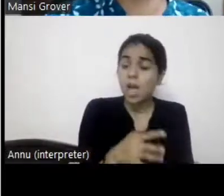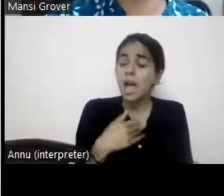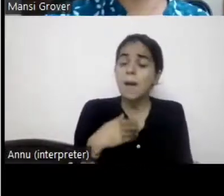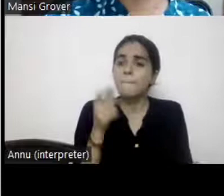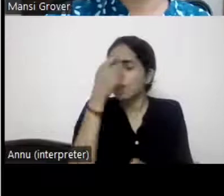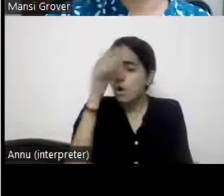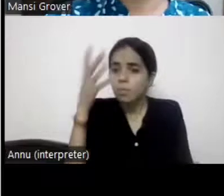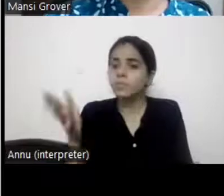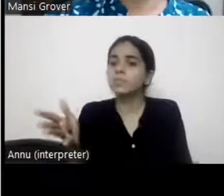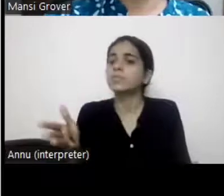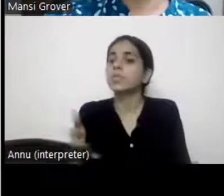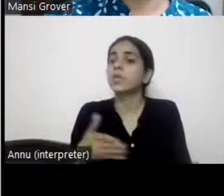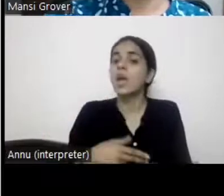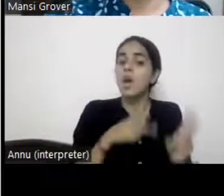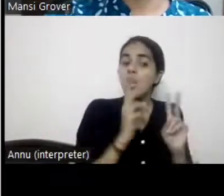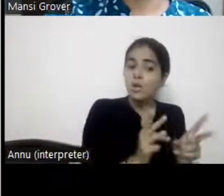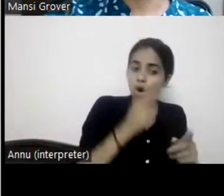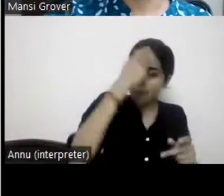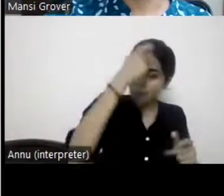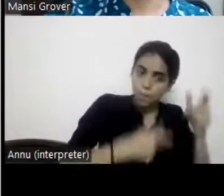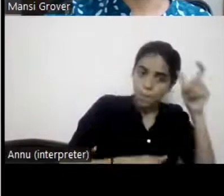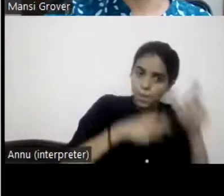world.